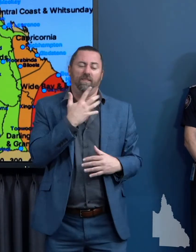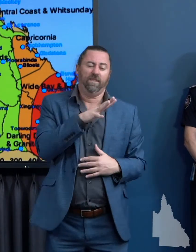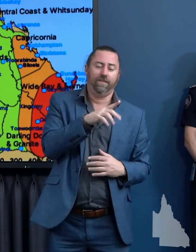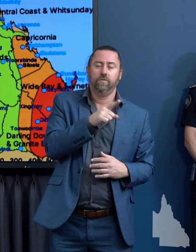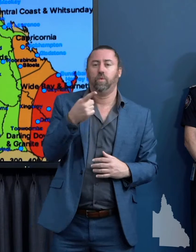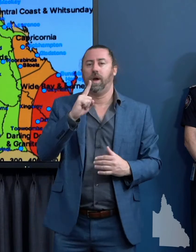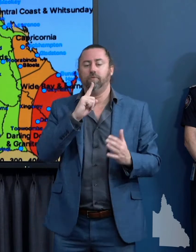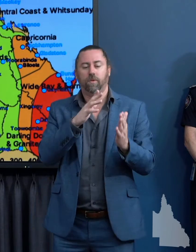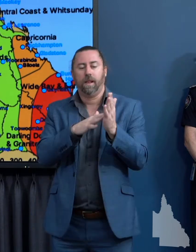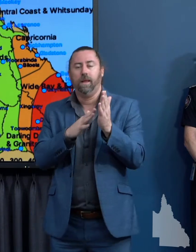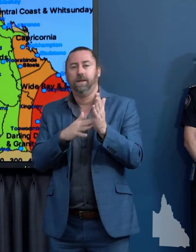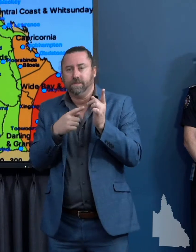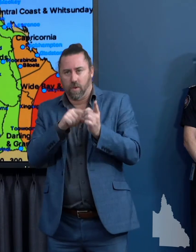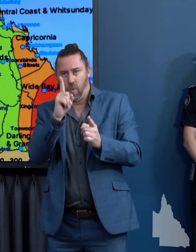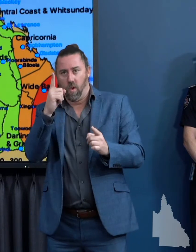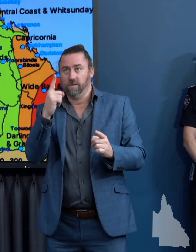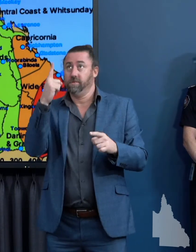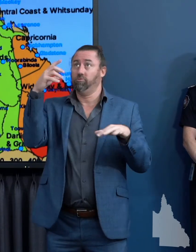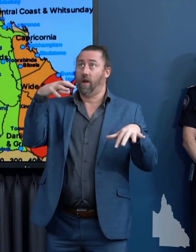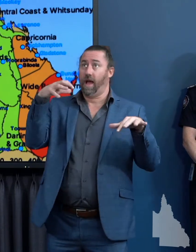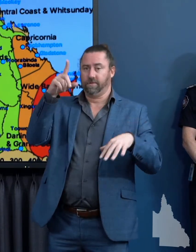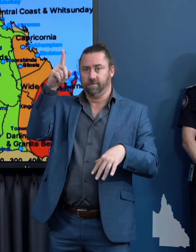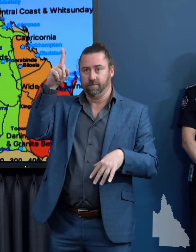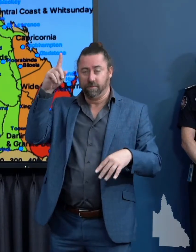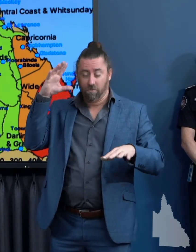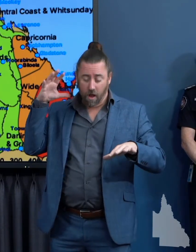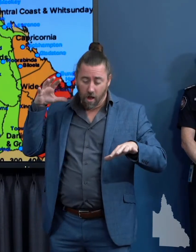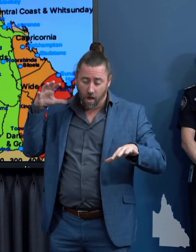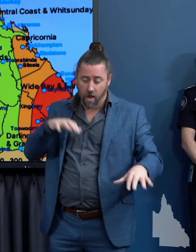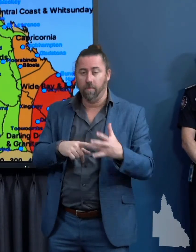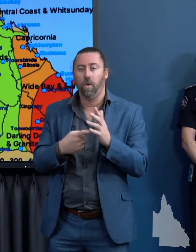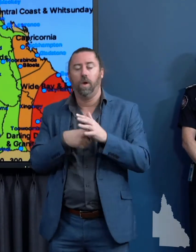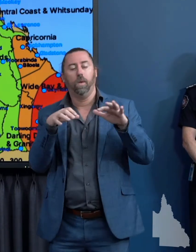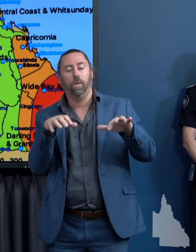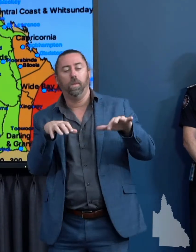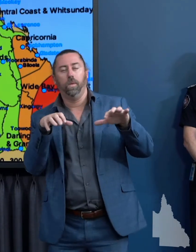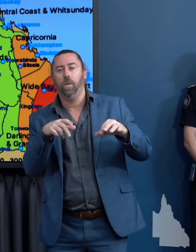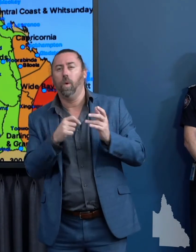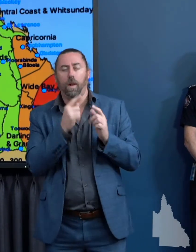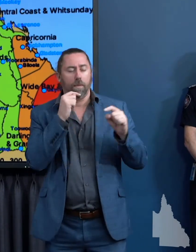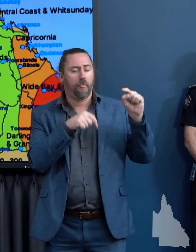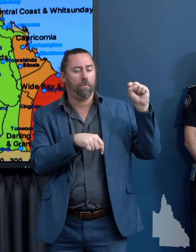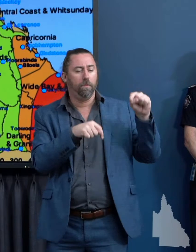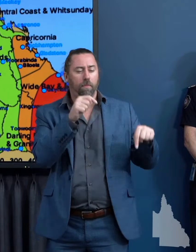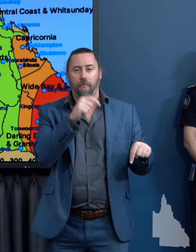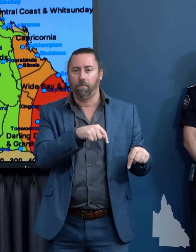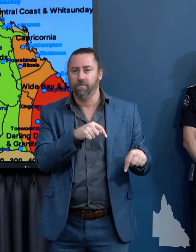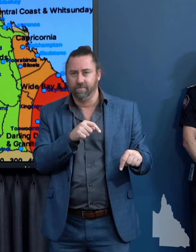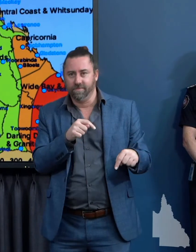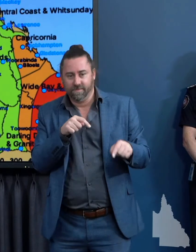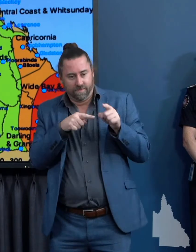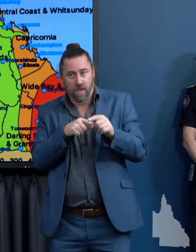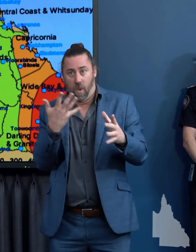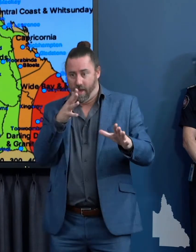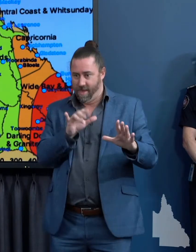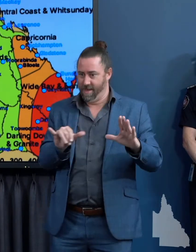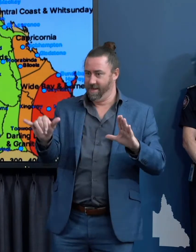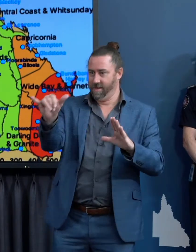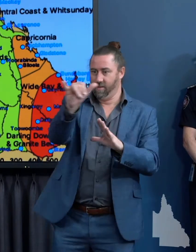So they're sort of very ballpark figures, and it will depend on where sees the more intense rainfall. But